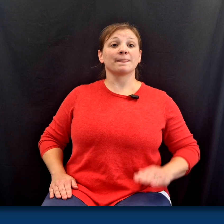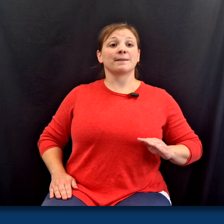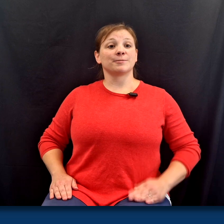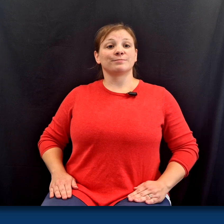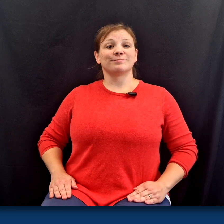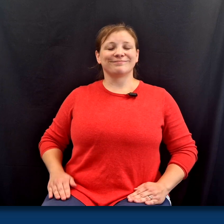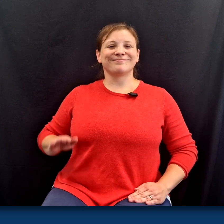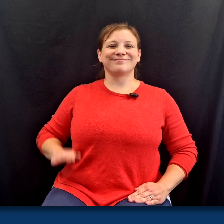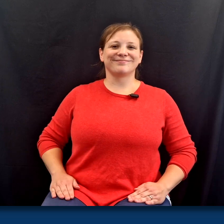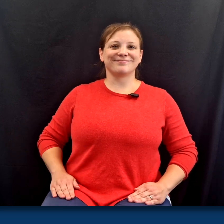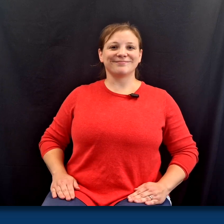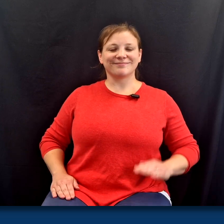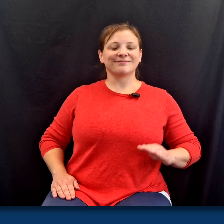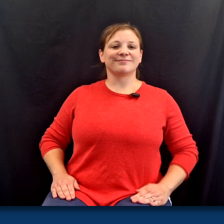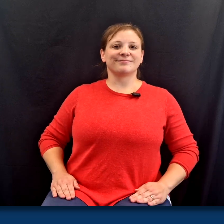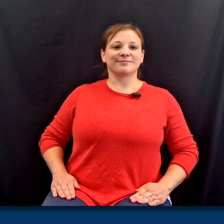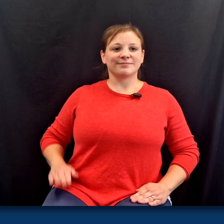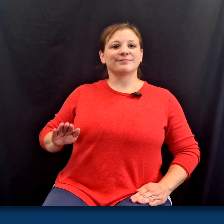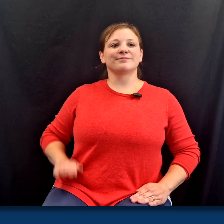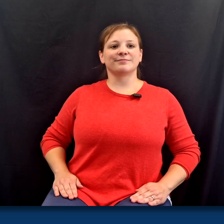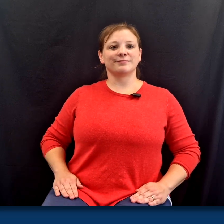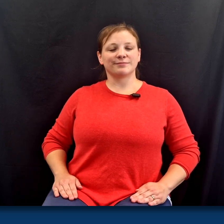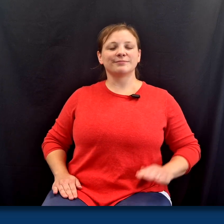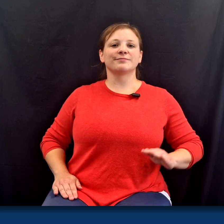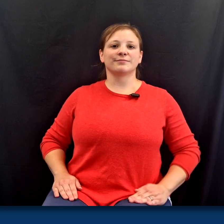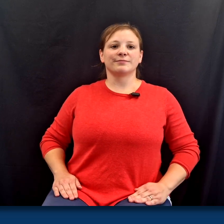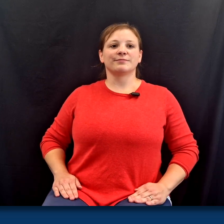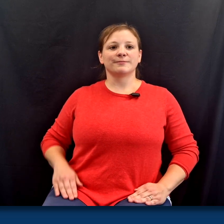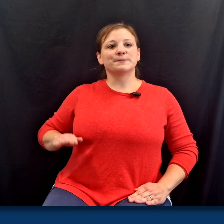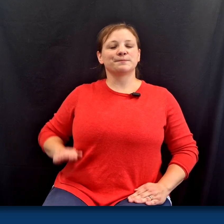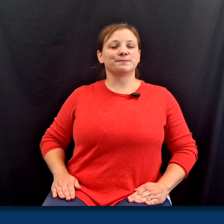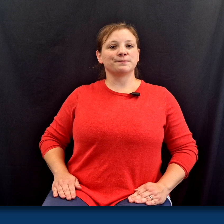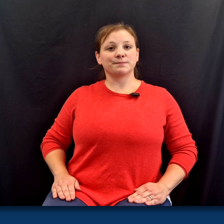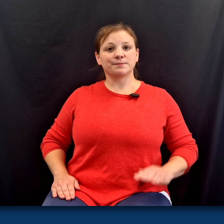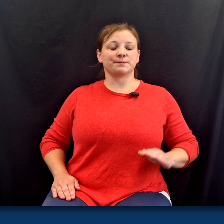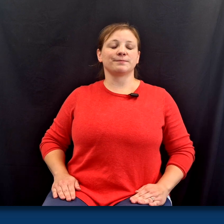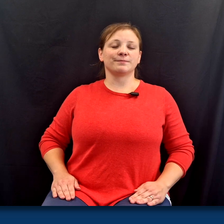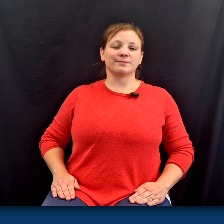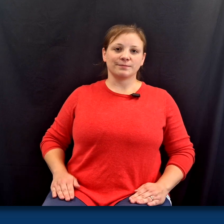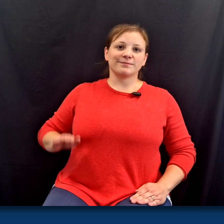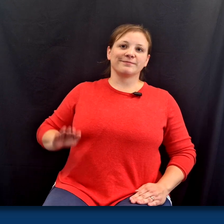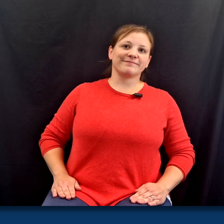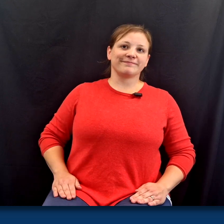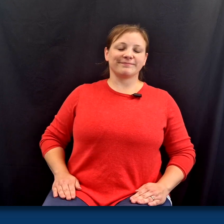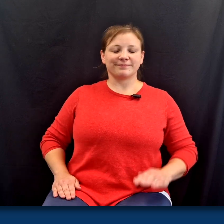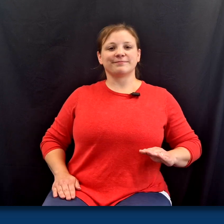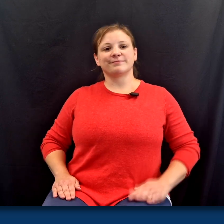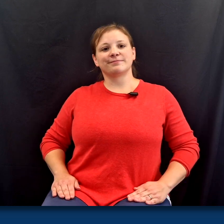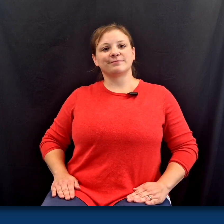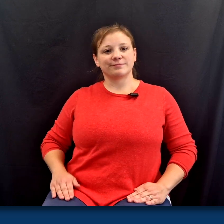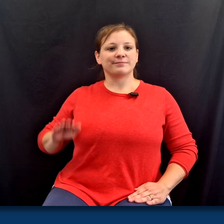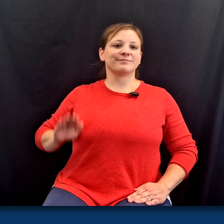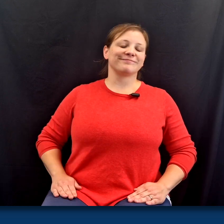Mrs. Weaver's got a song in her today. Seasons come and seasons go, but you know Duggee will always be